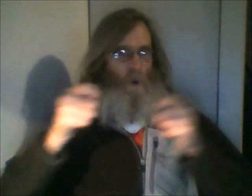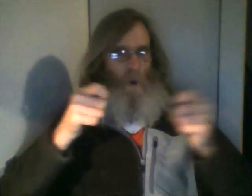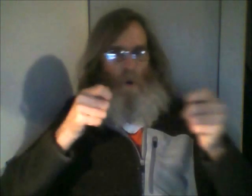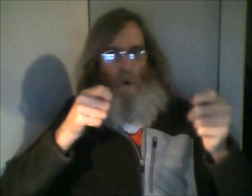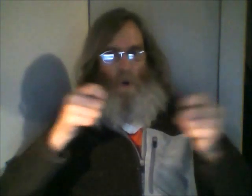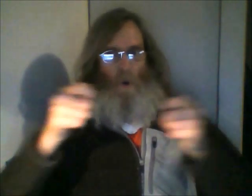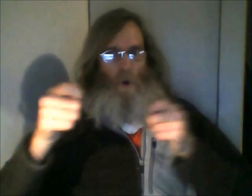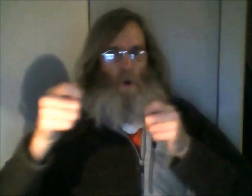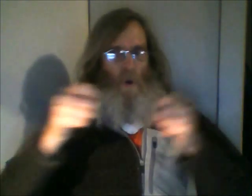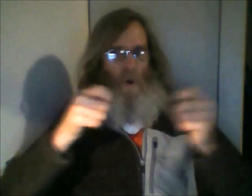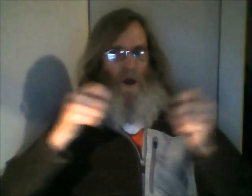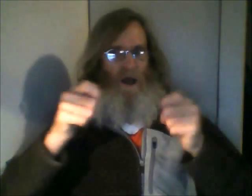plasma.